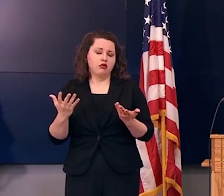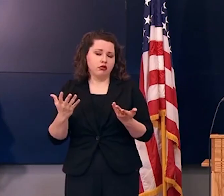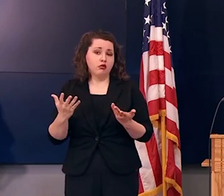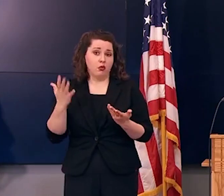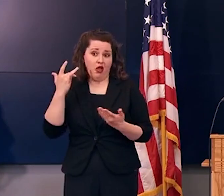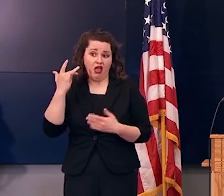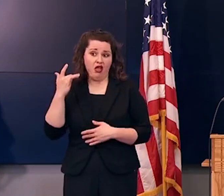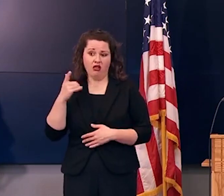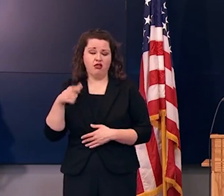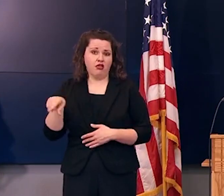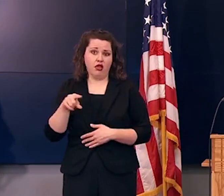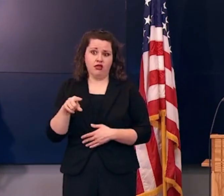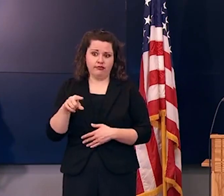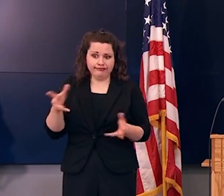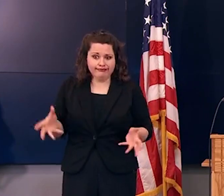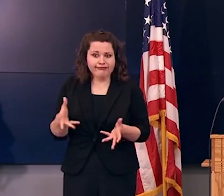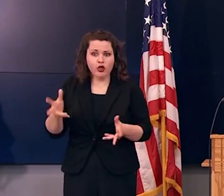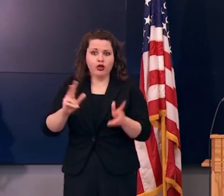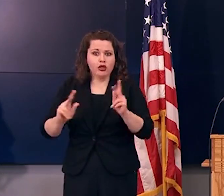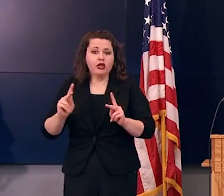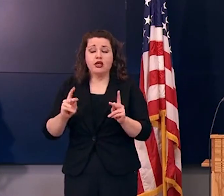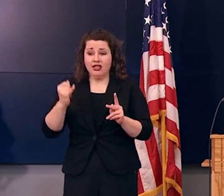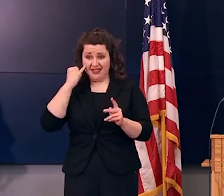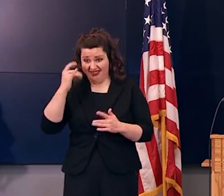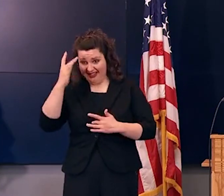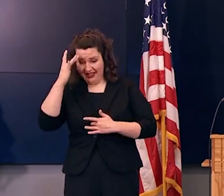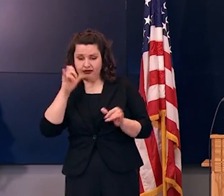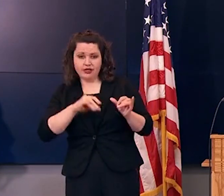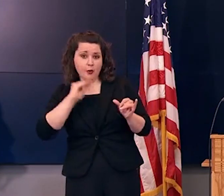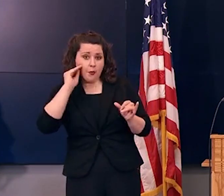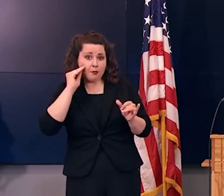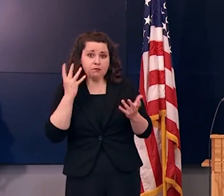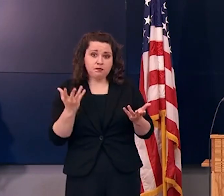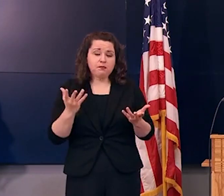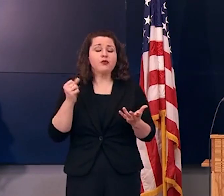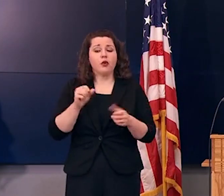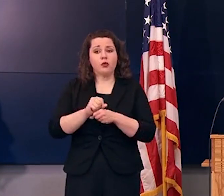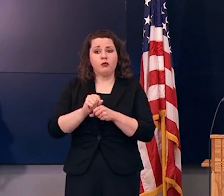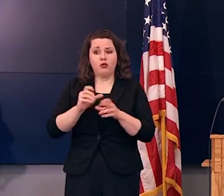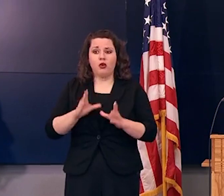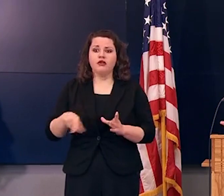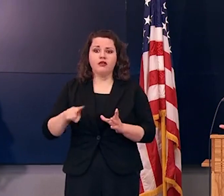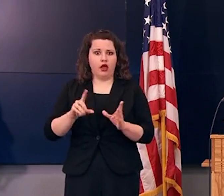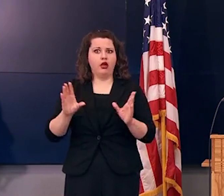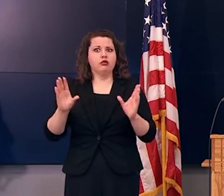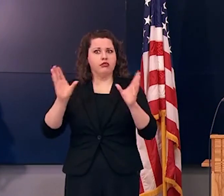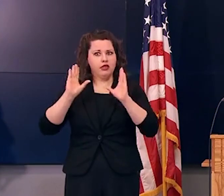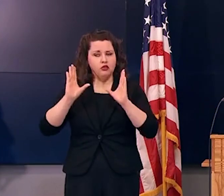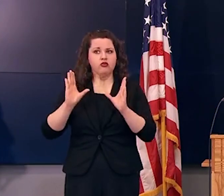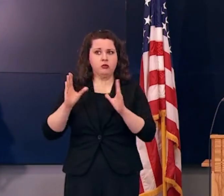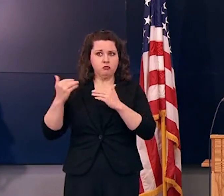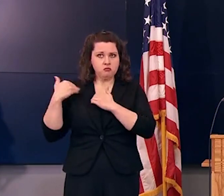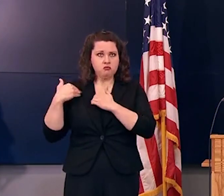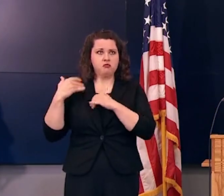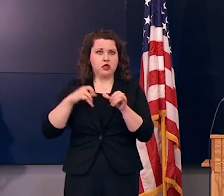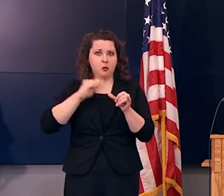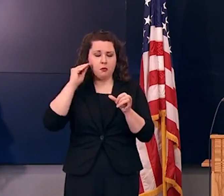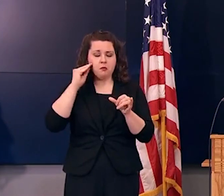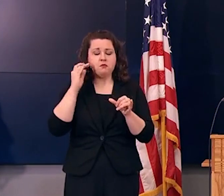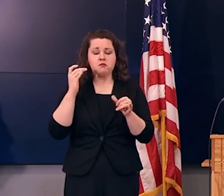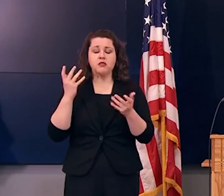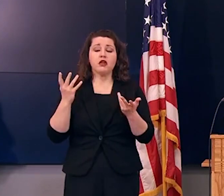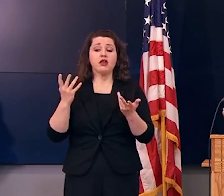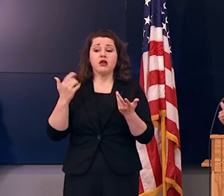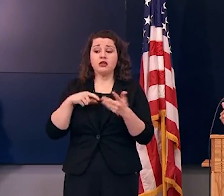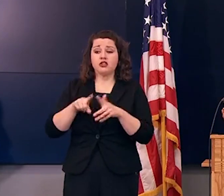because they're encouraging people that if they're sick to stay home. And so employees are listening and they're doing that. And then as we start to do some